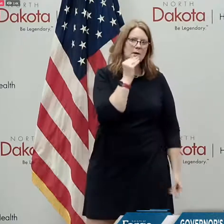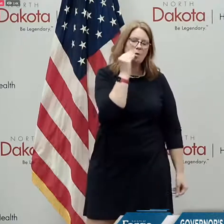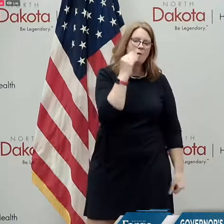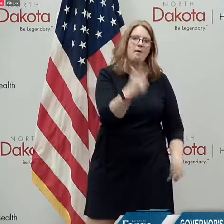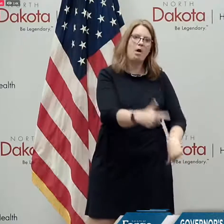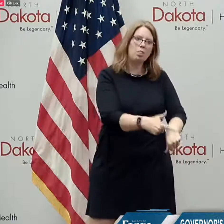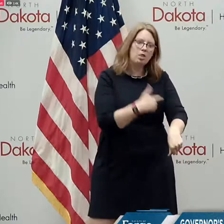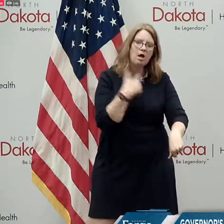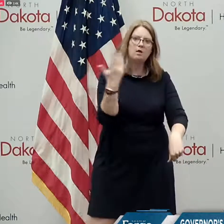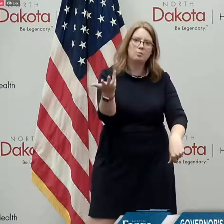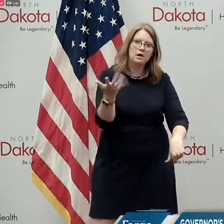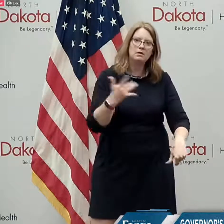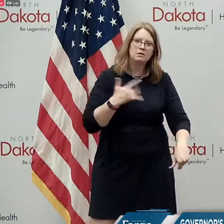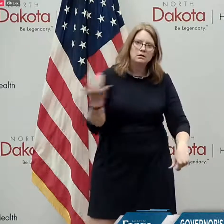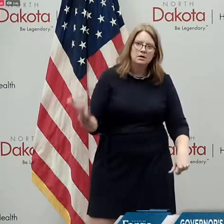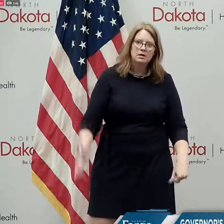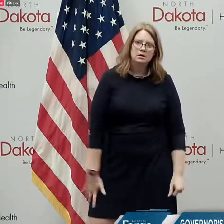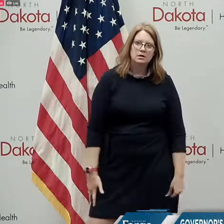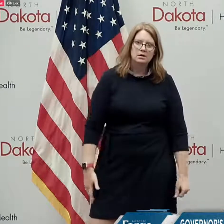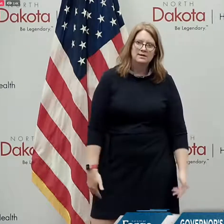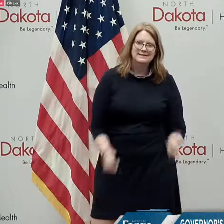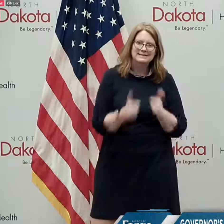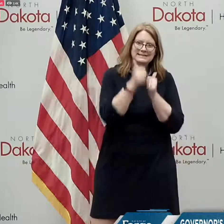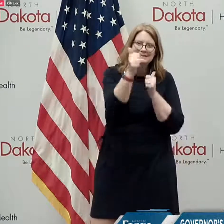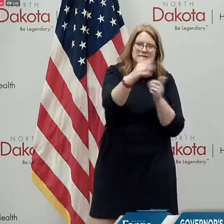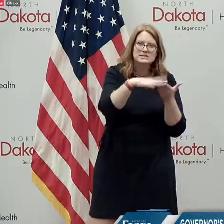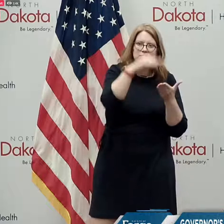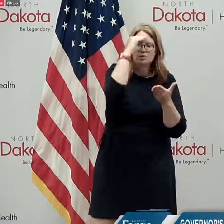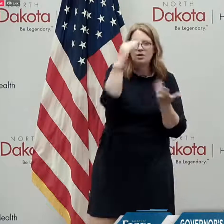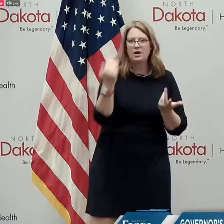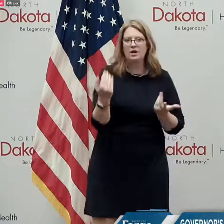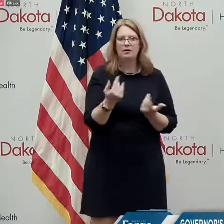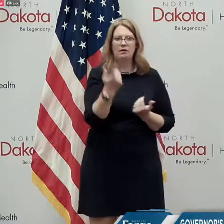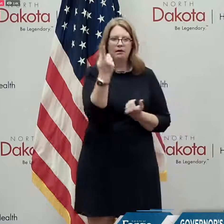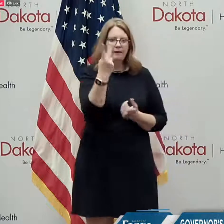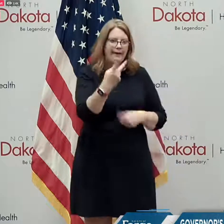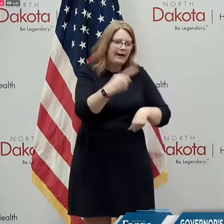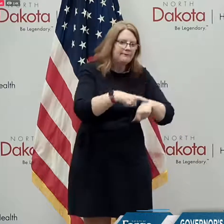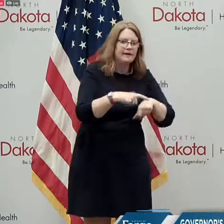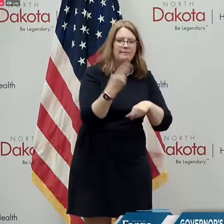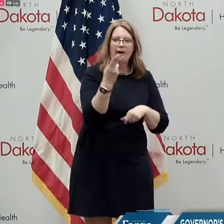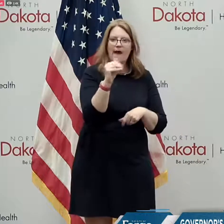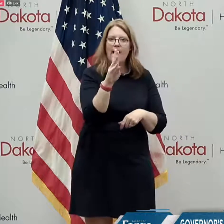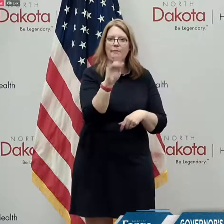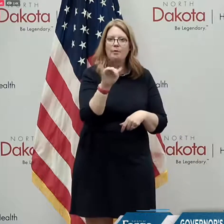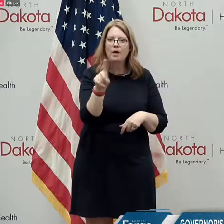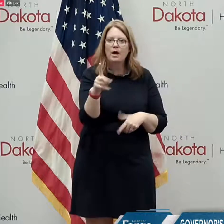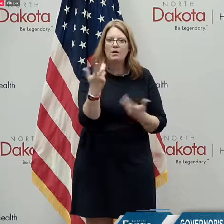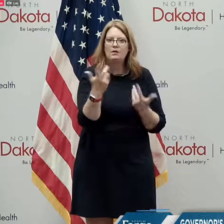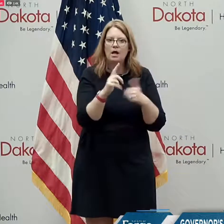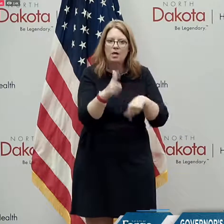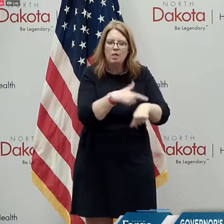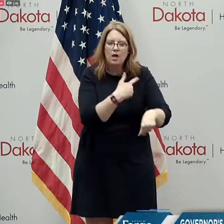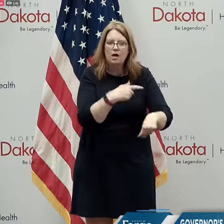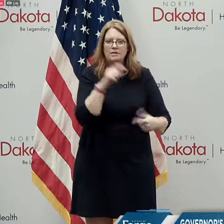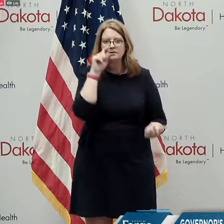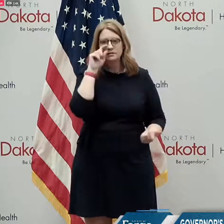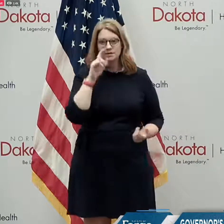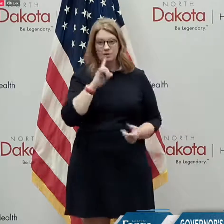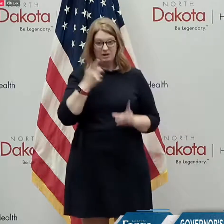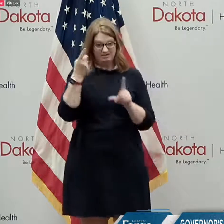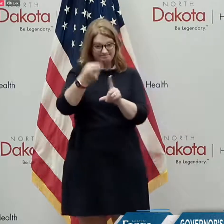have to remain in hybrid or distance learning? And I guess the answer is, well, if we want our kids at